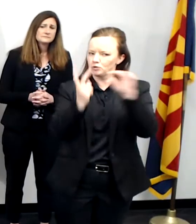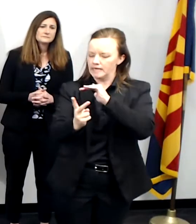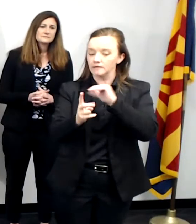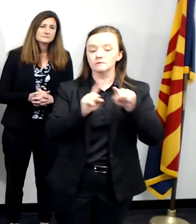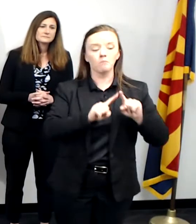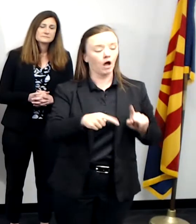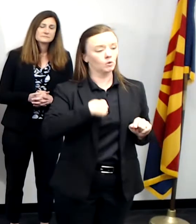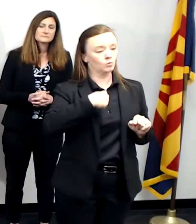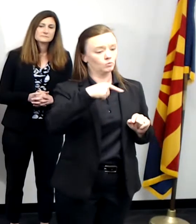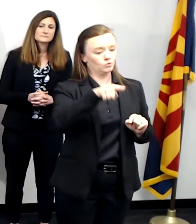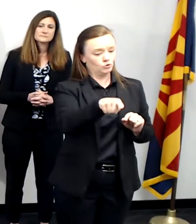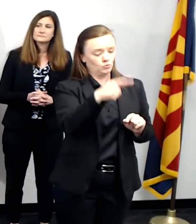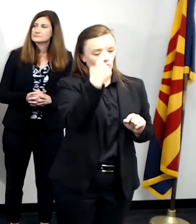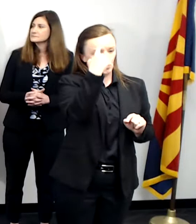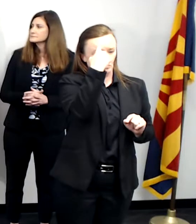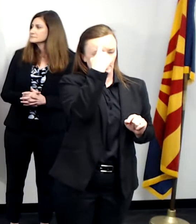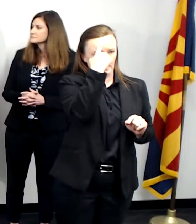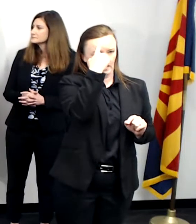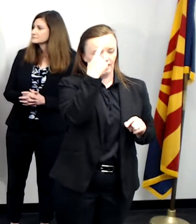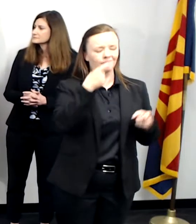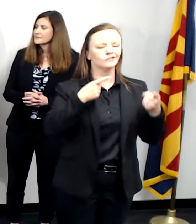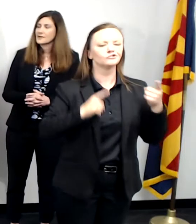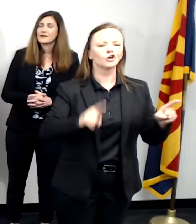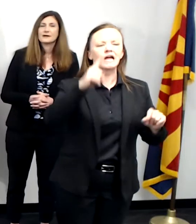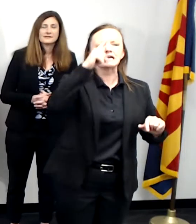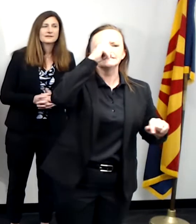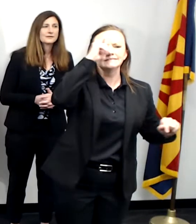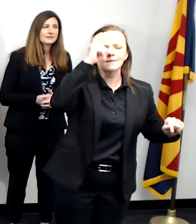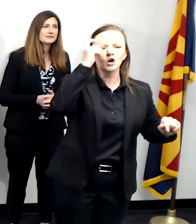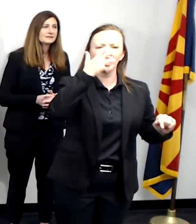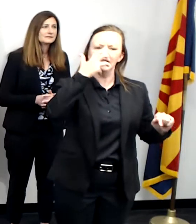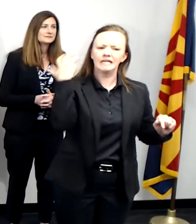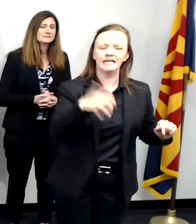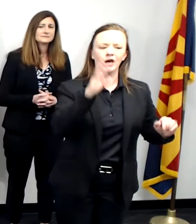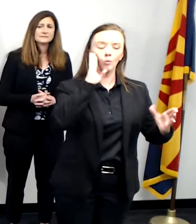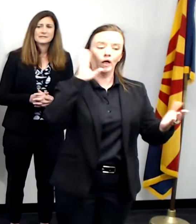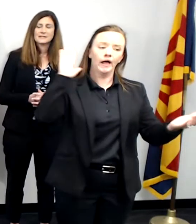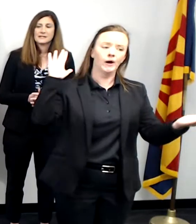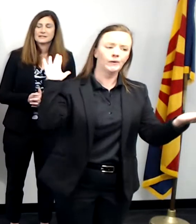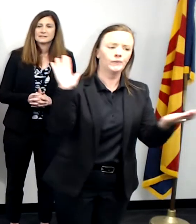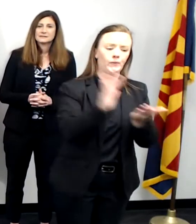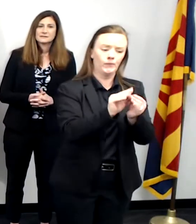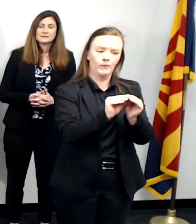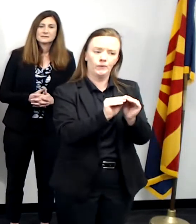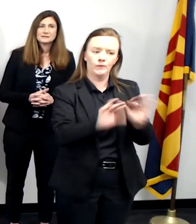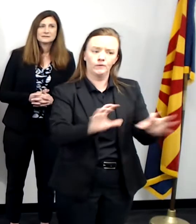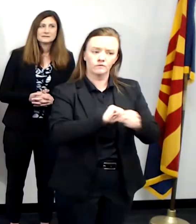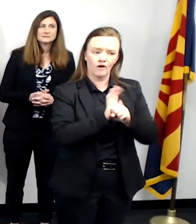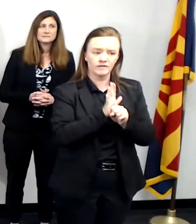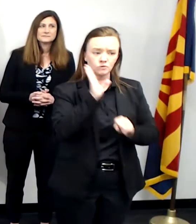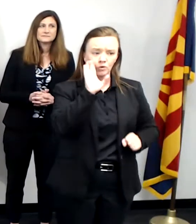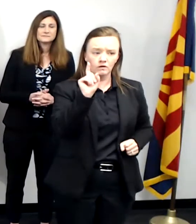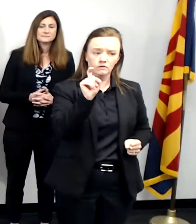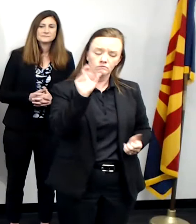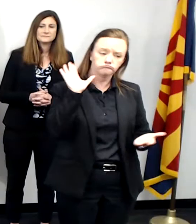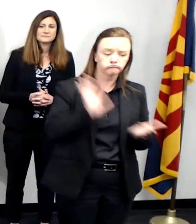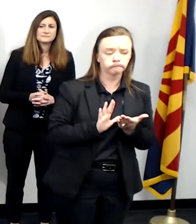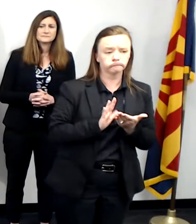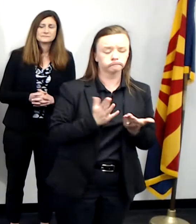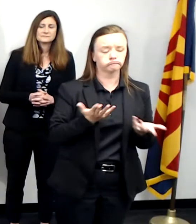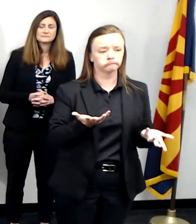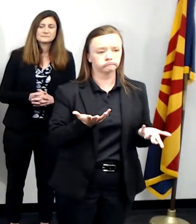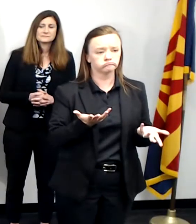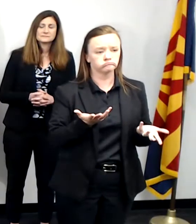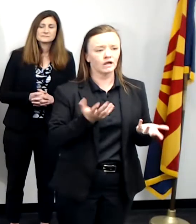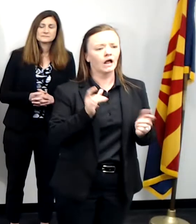flatten over the extreme summer heat? Will this summer heat have anything to do with reducing COVID-19 transmission